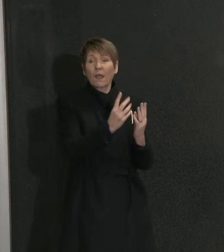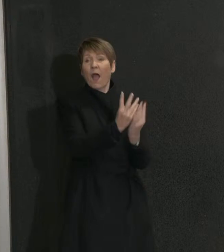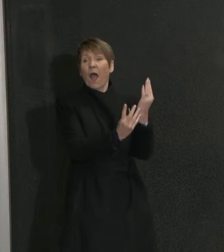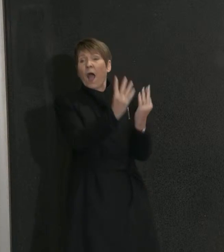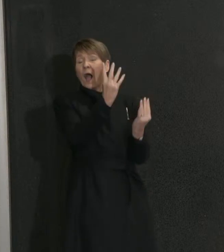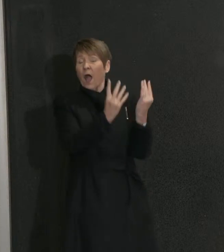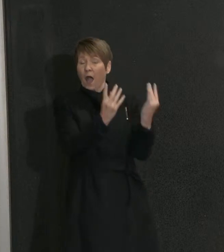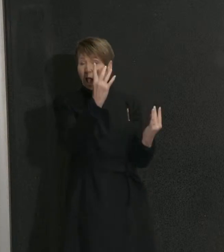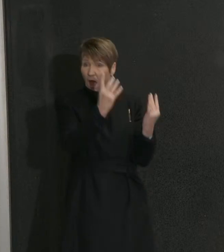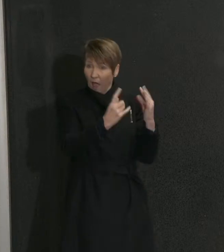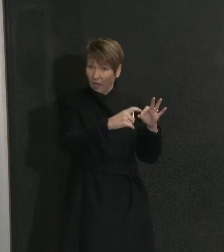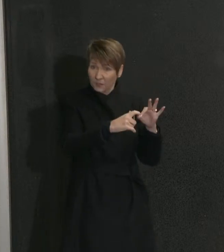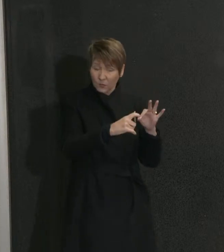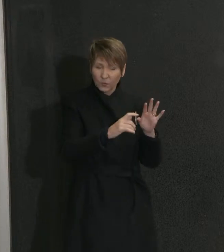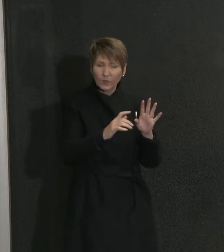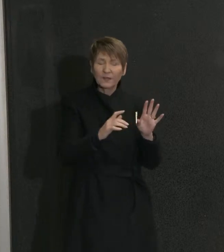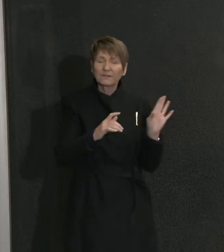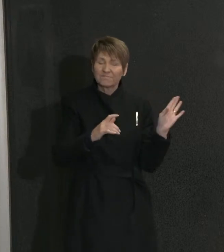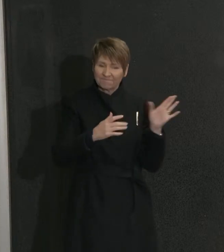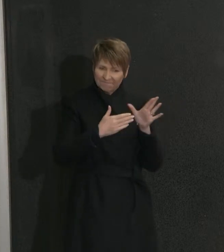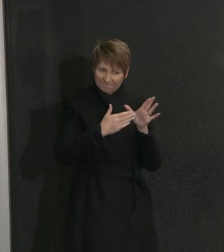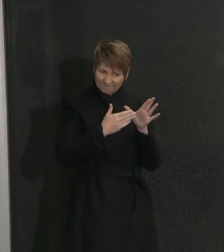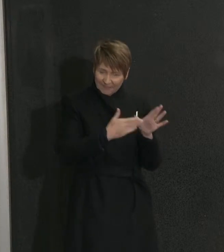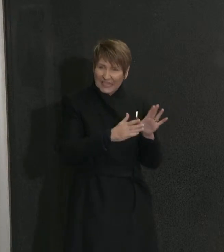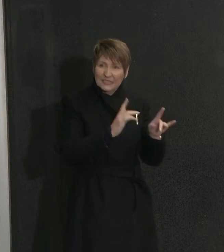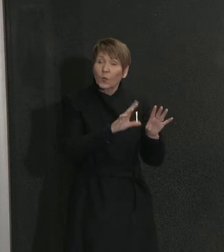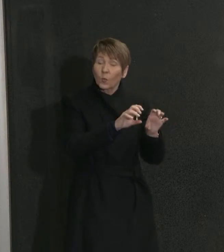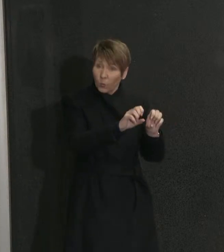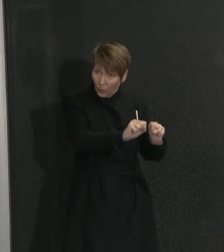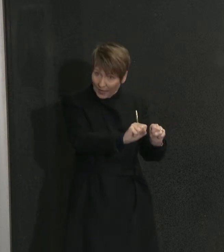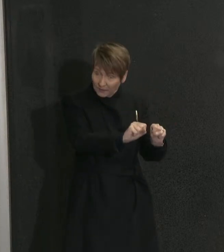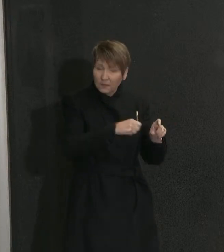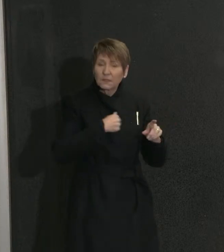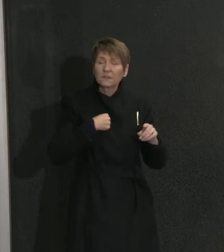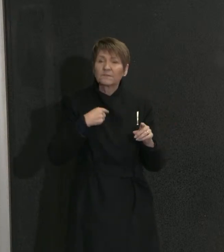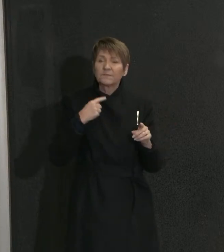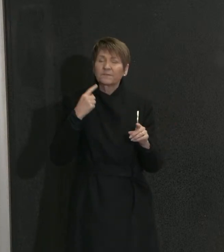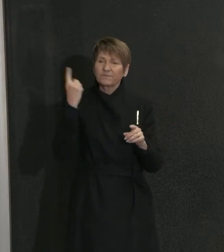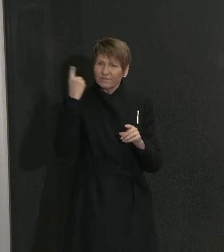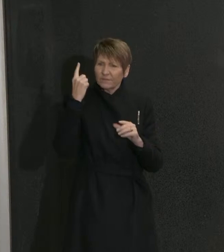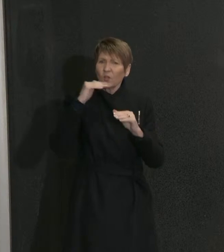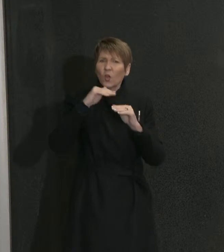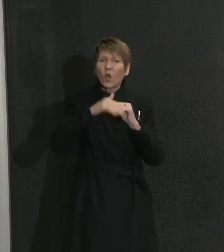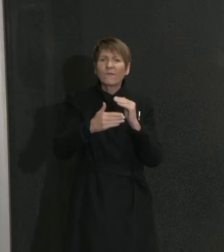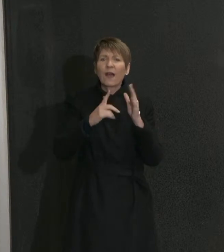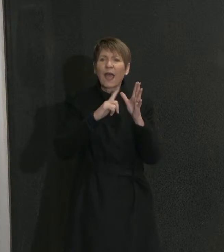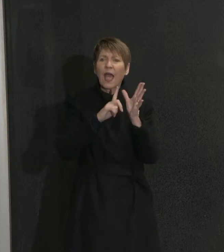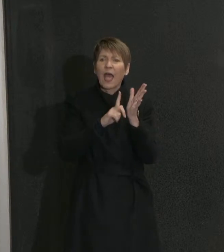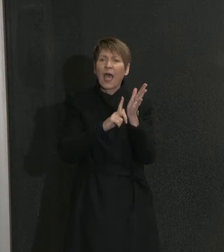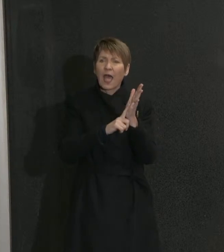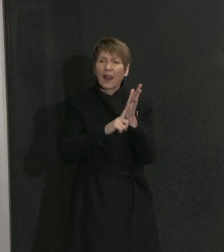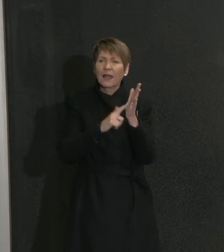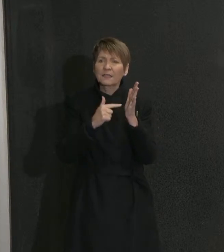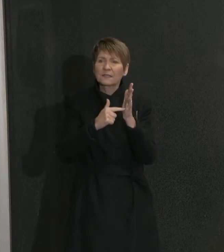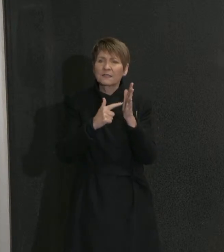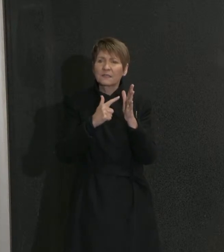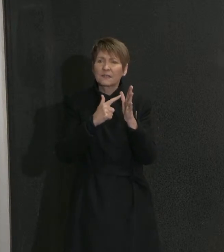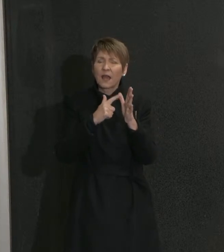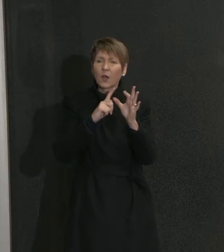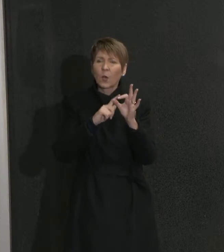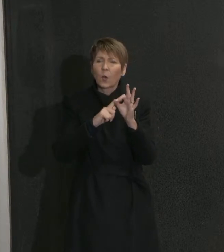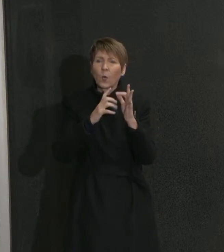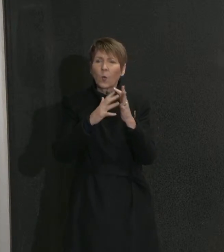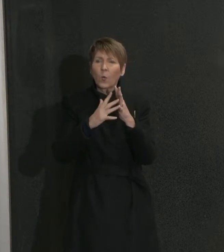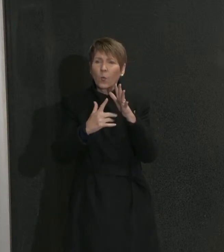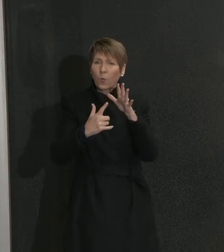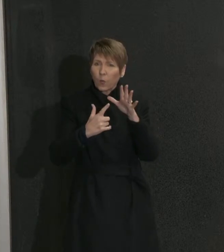a time. Sorry, yes. We're hearing at our TAC right now. Yes. The community is the words I'm getting from out in the field is there's almost